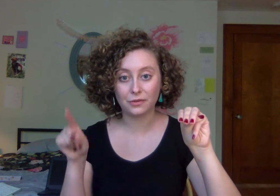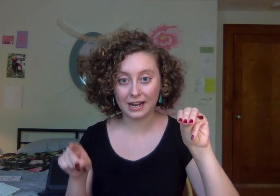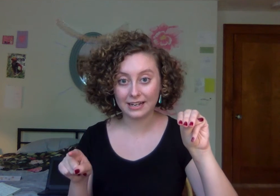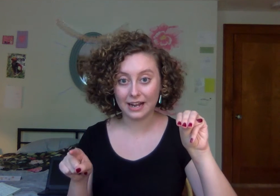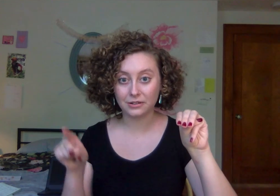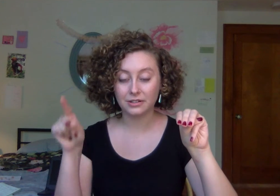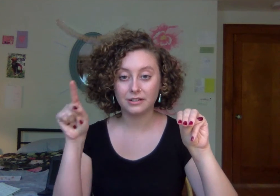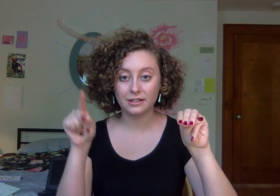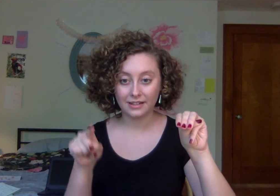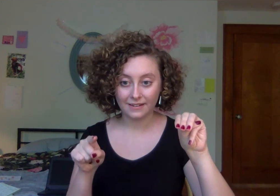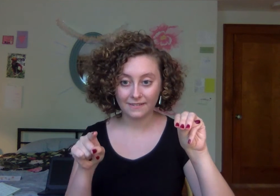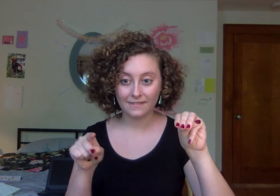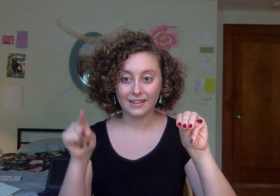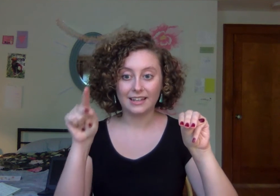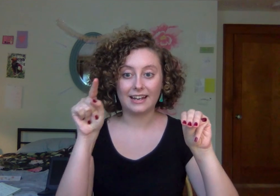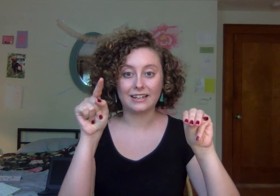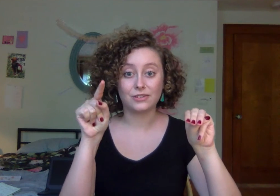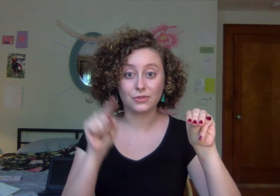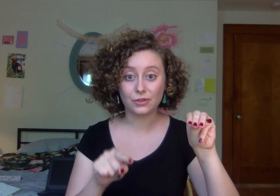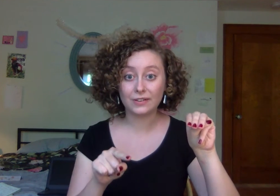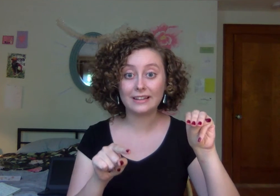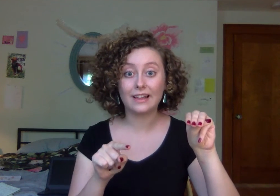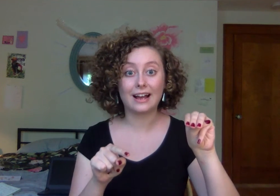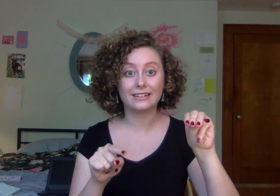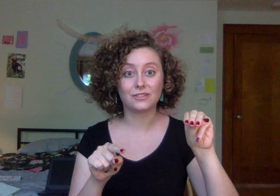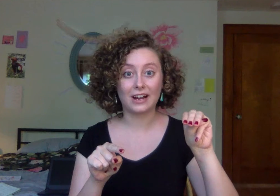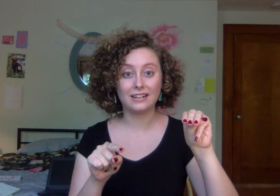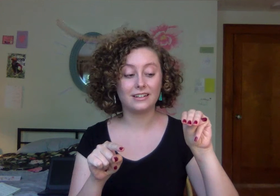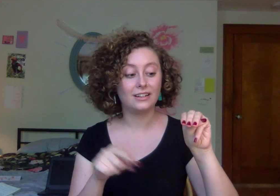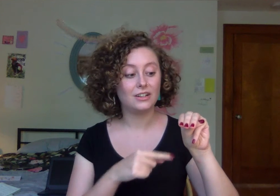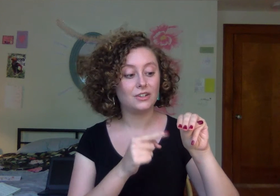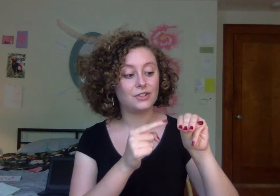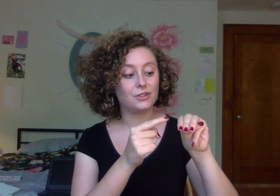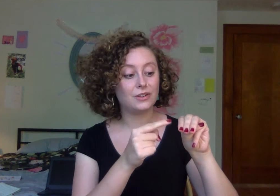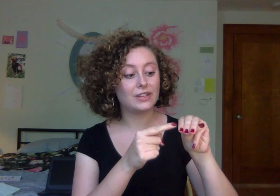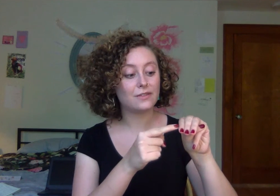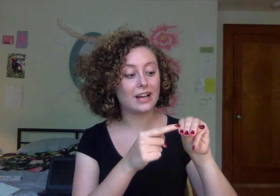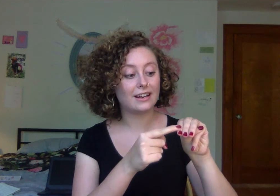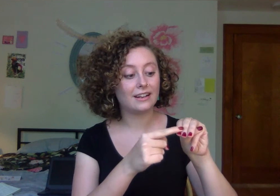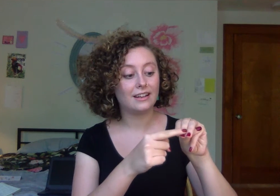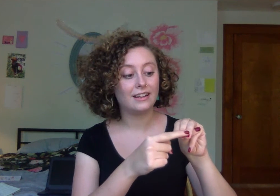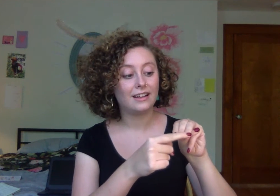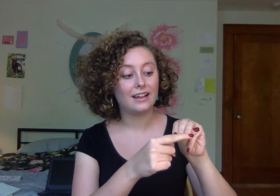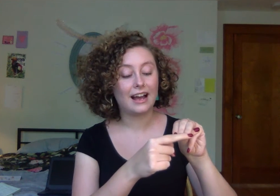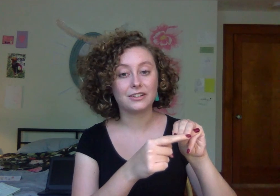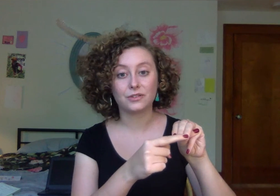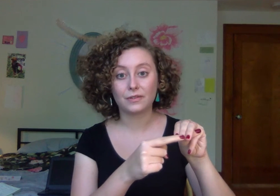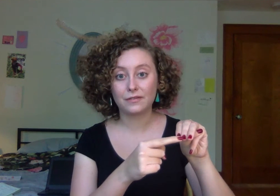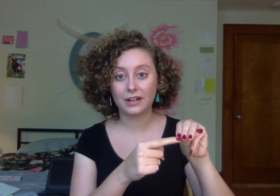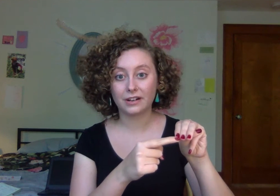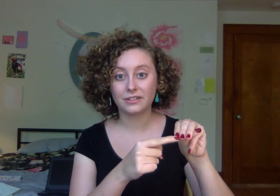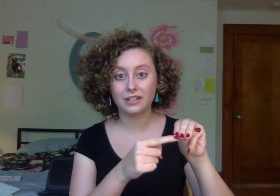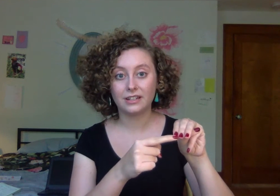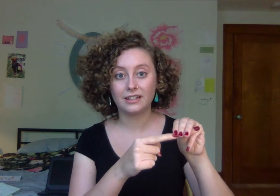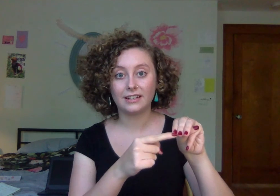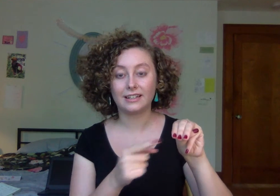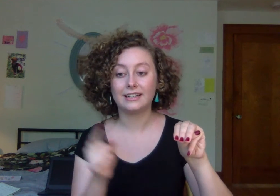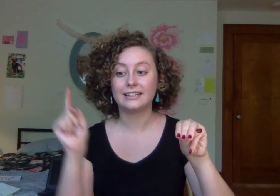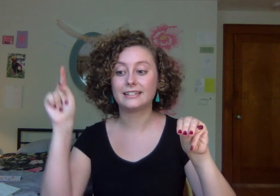write it out. It has those three lines, right? So you can think of that as your three fingers. It's like